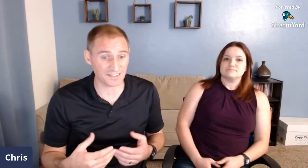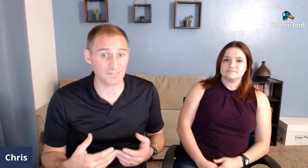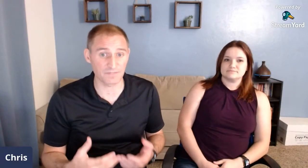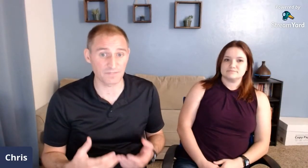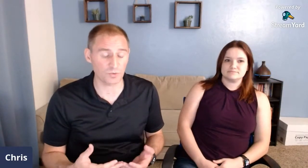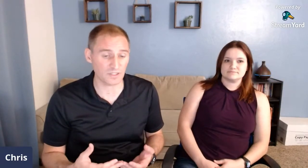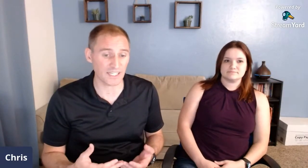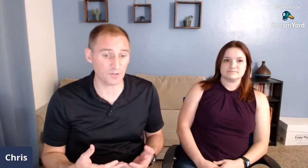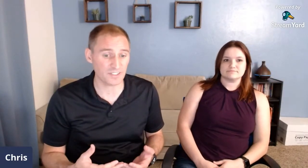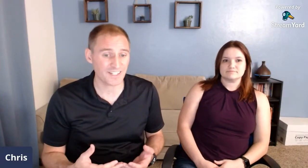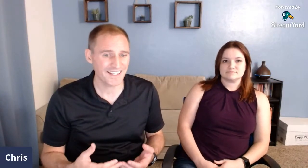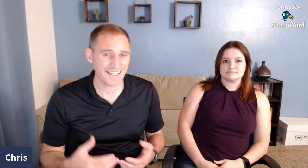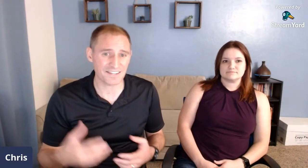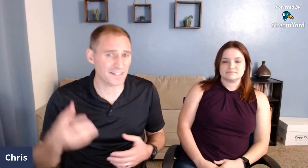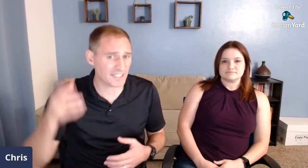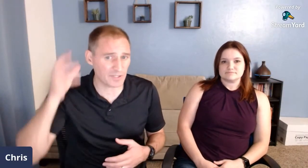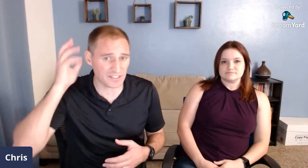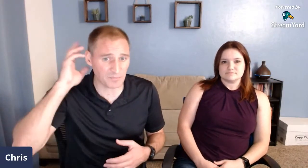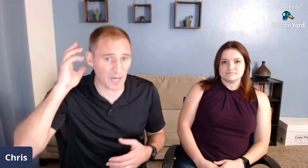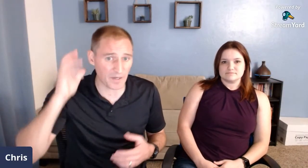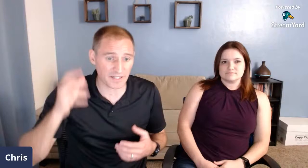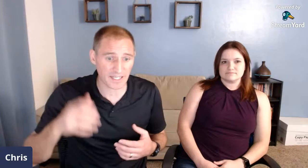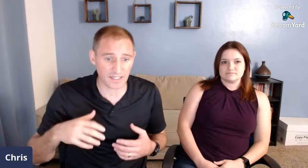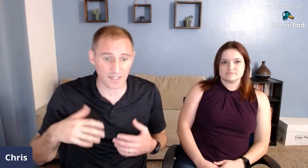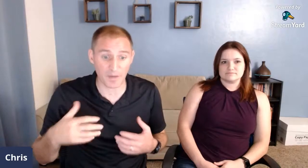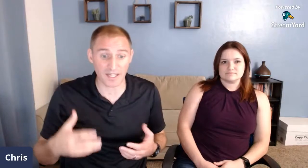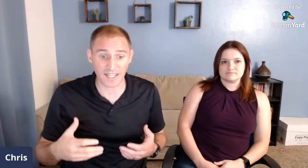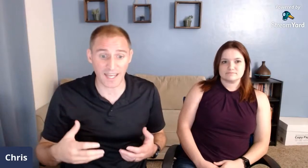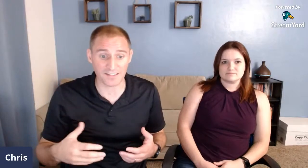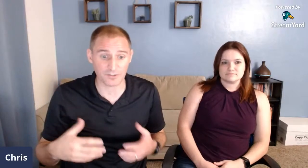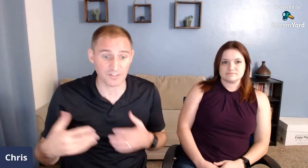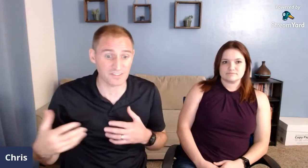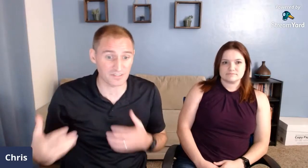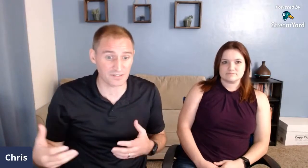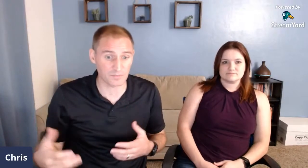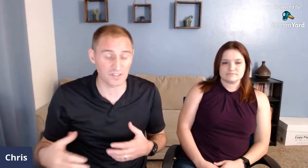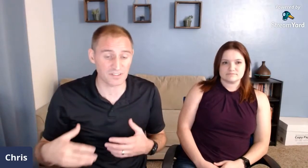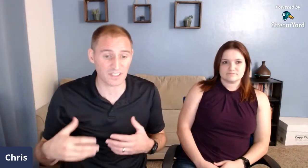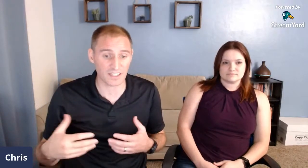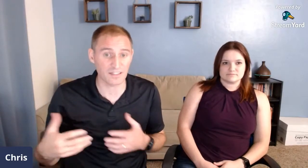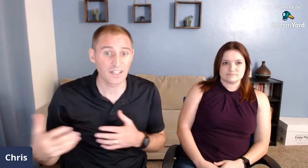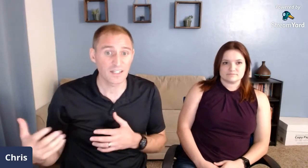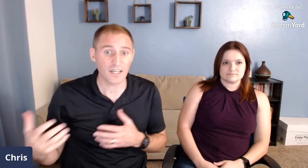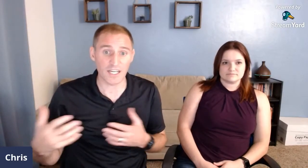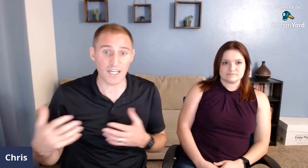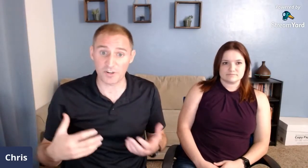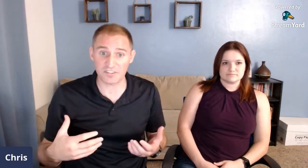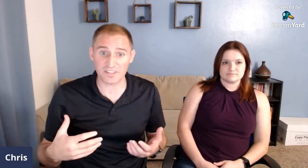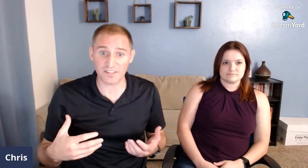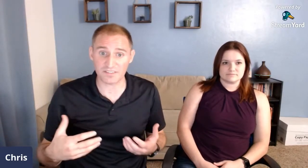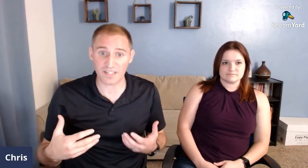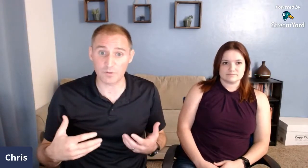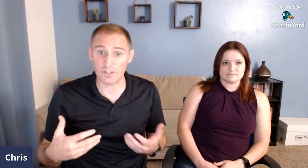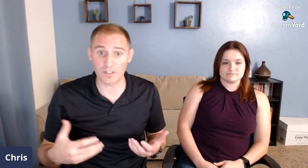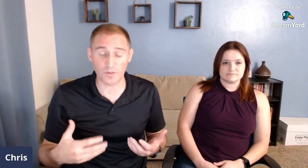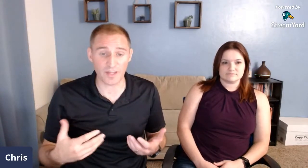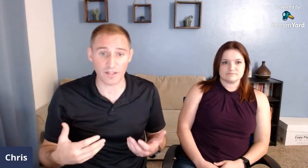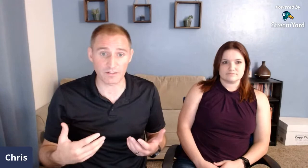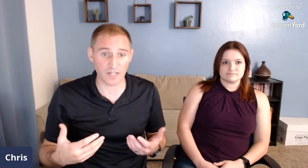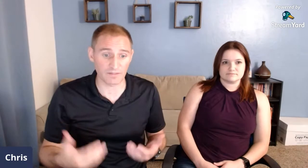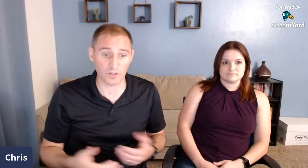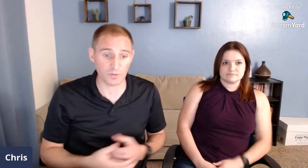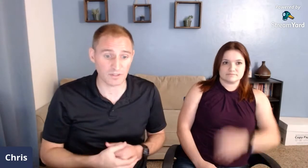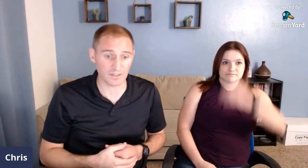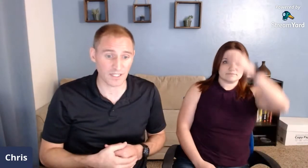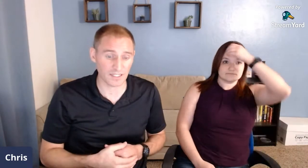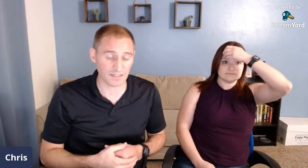Because it is a visual language, and it's not like we can just pop on a podcast or listen to some music and immerse yourselves like we could with